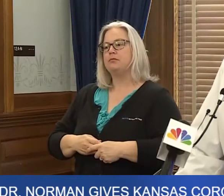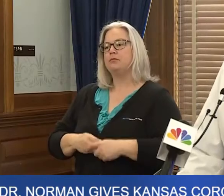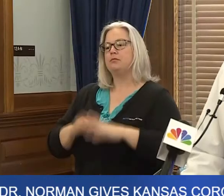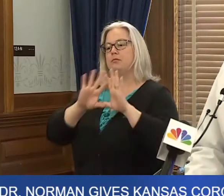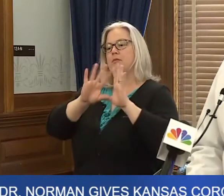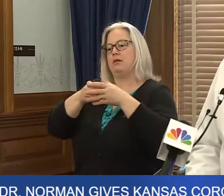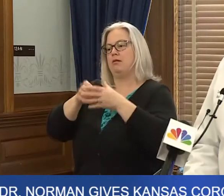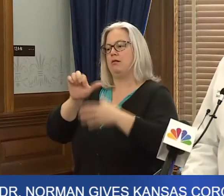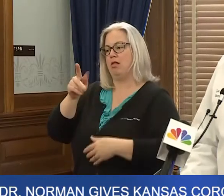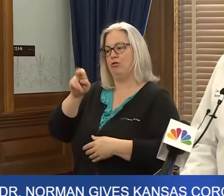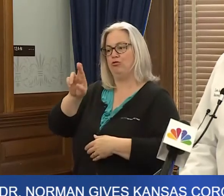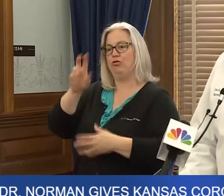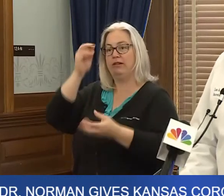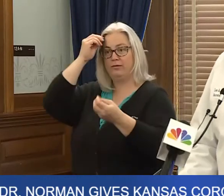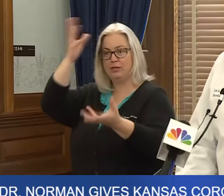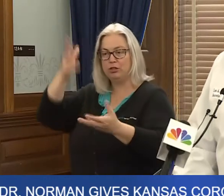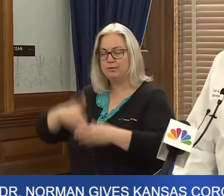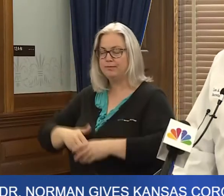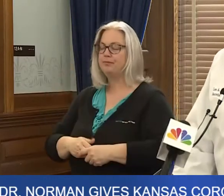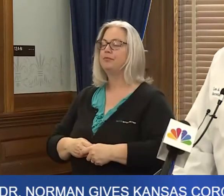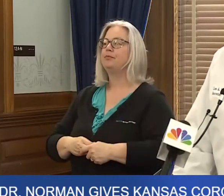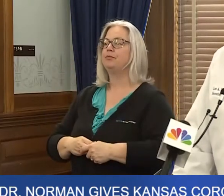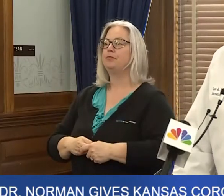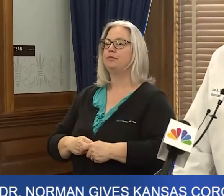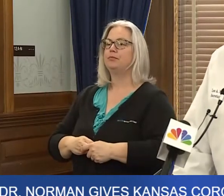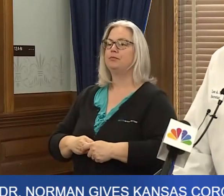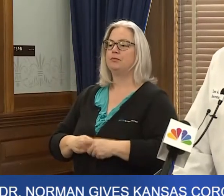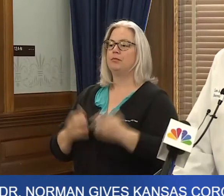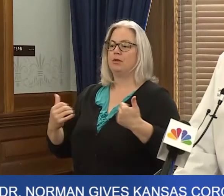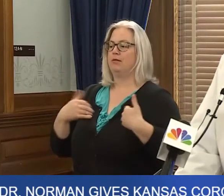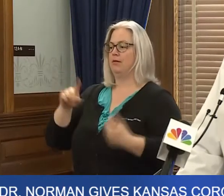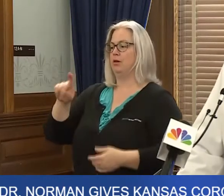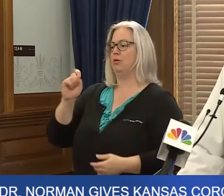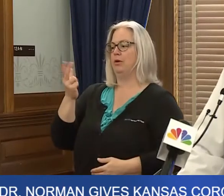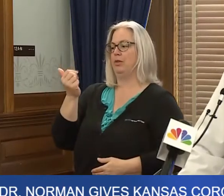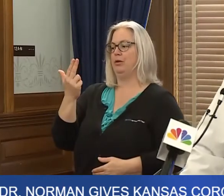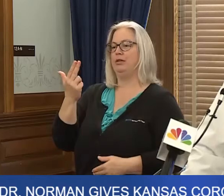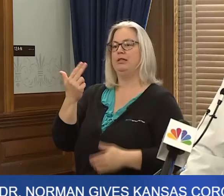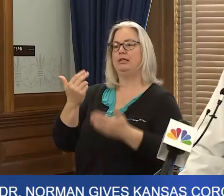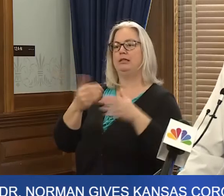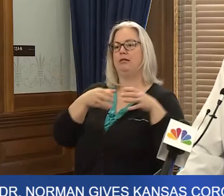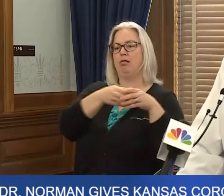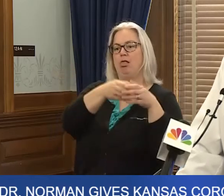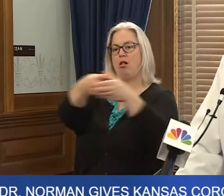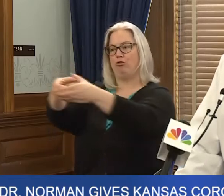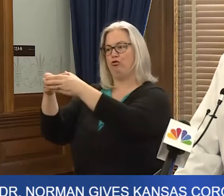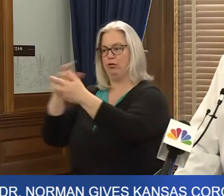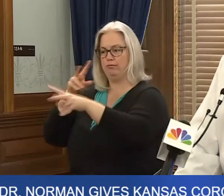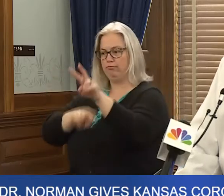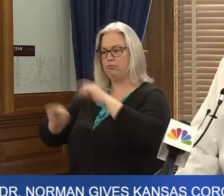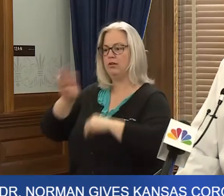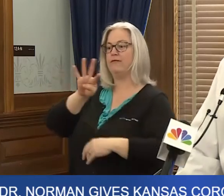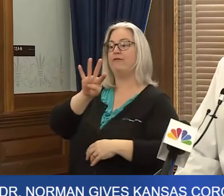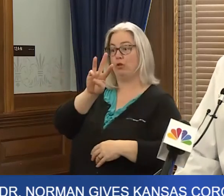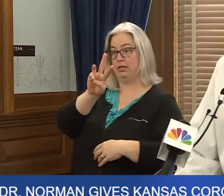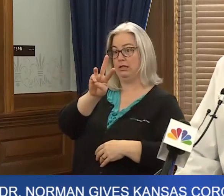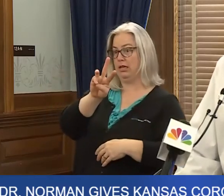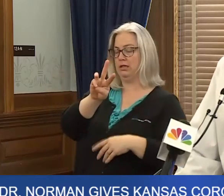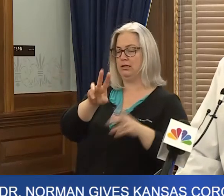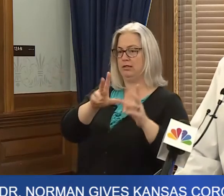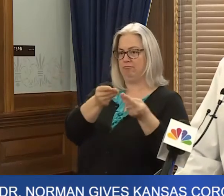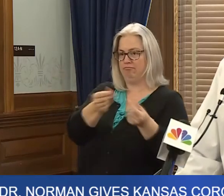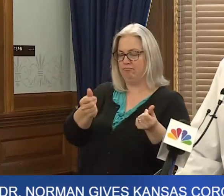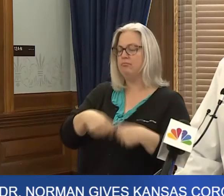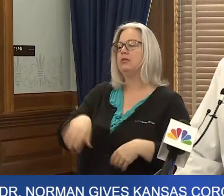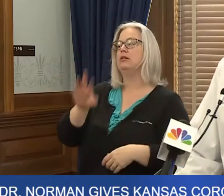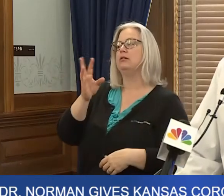Cluster information. We currently have 113 clusters that we've monitored, 46 of which are inactive